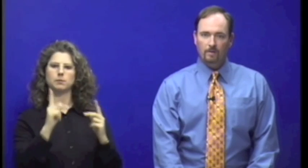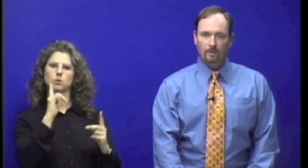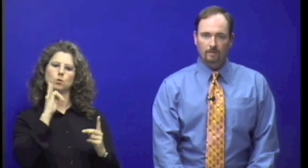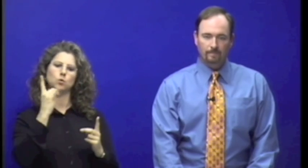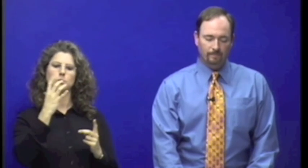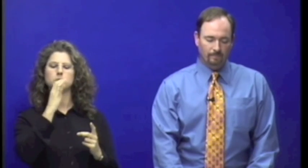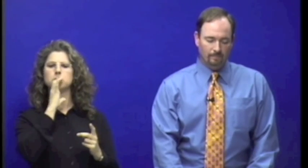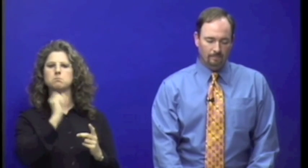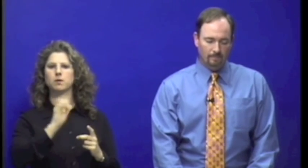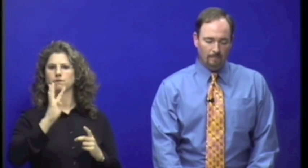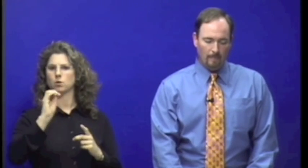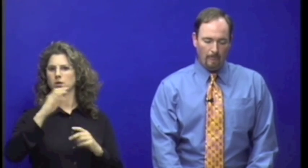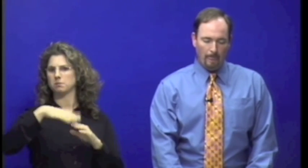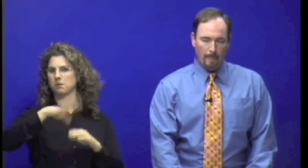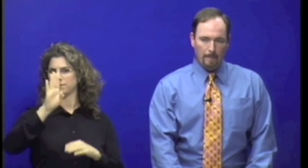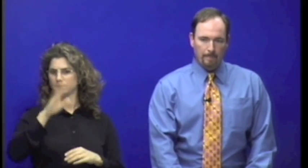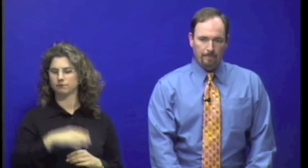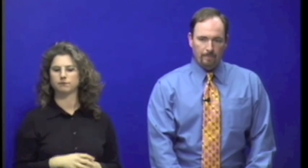40 years old.